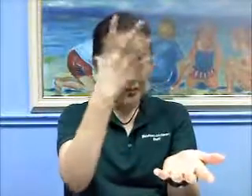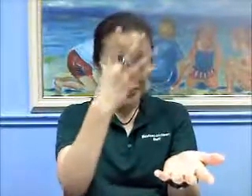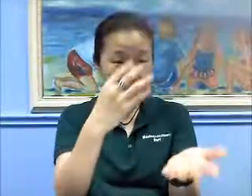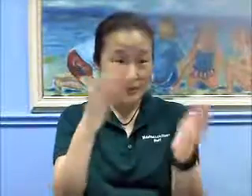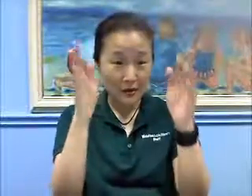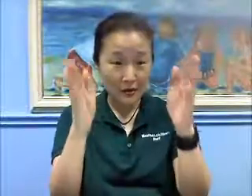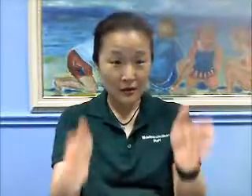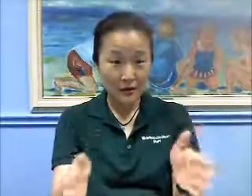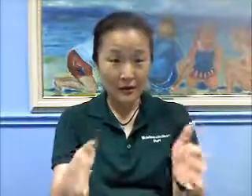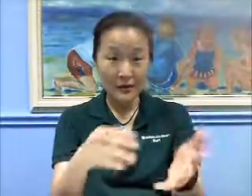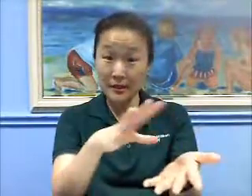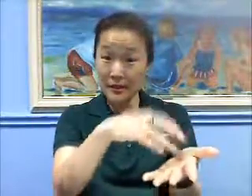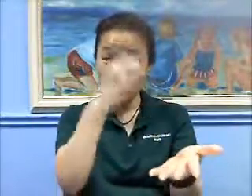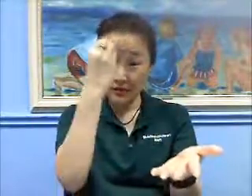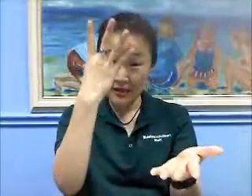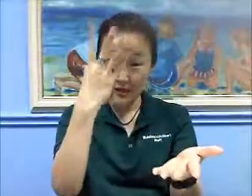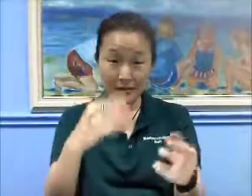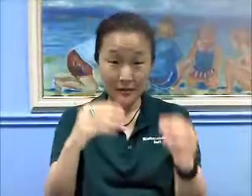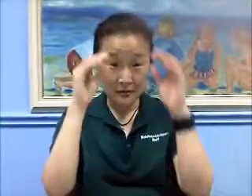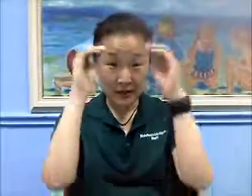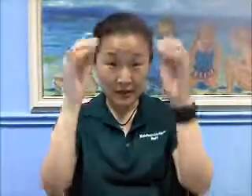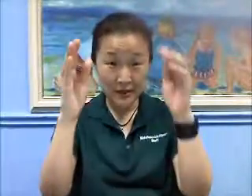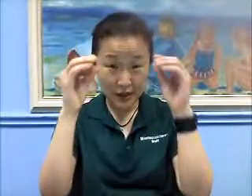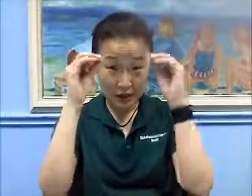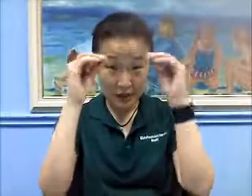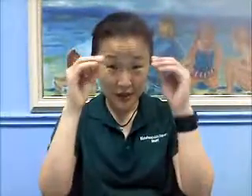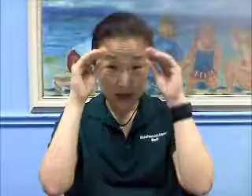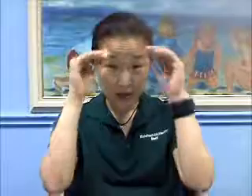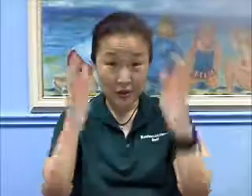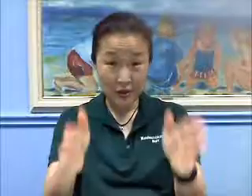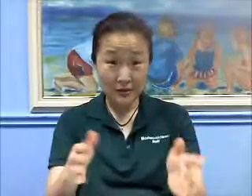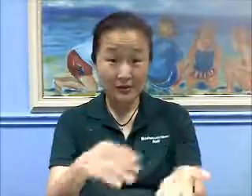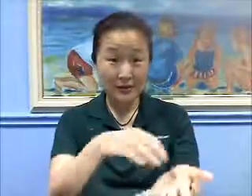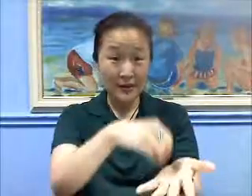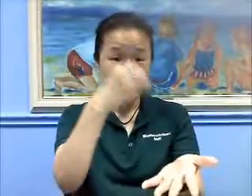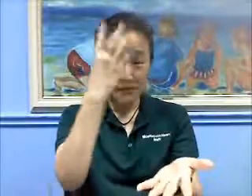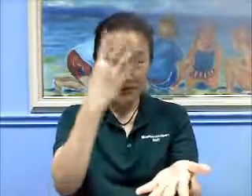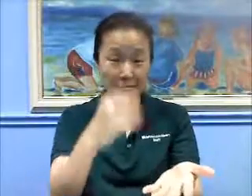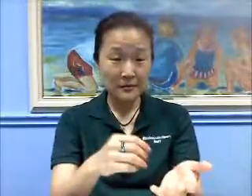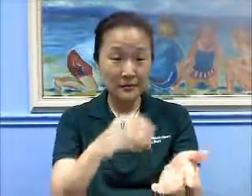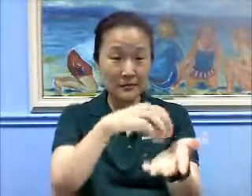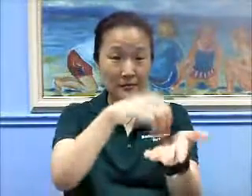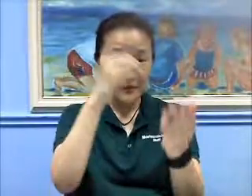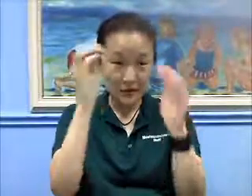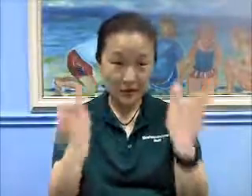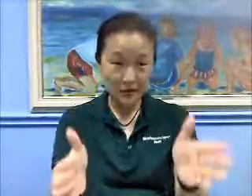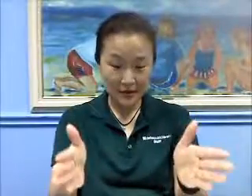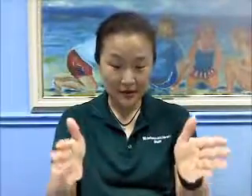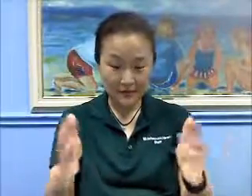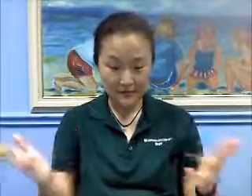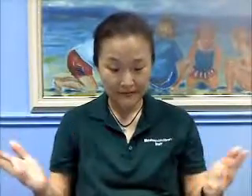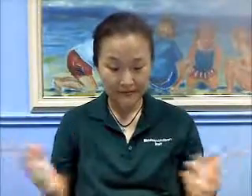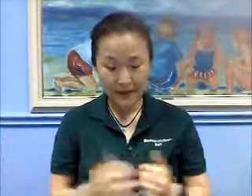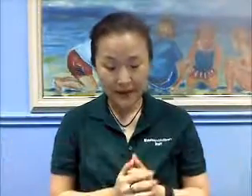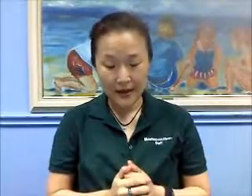learn, is a student. So teach, teacher, learn, student.